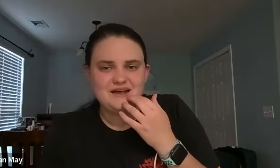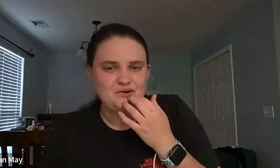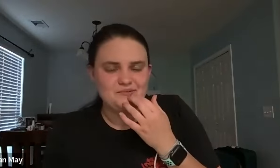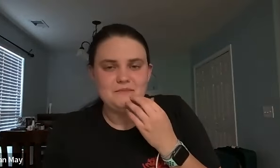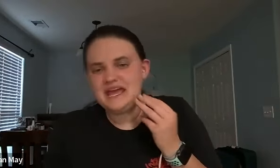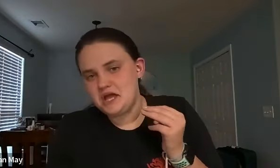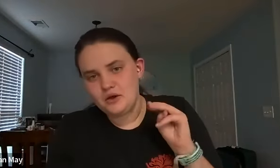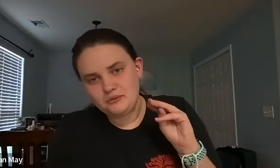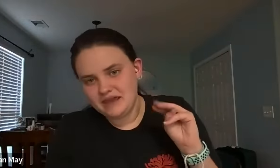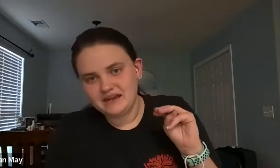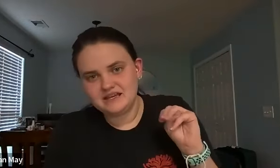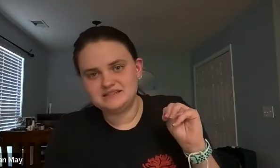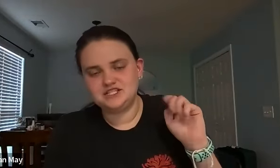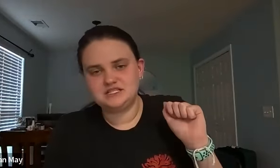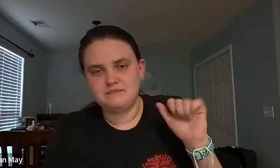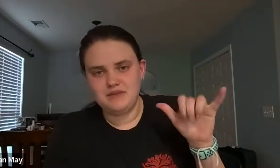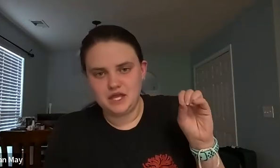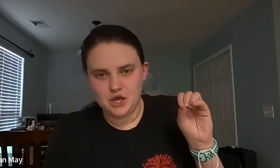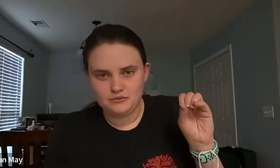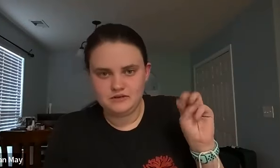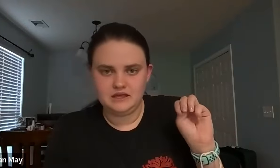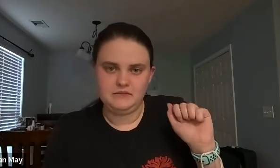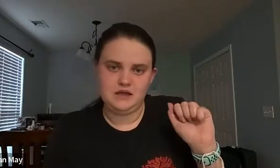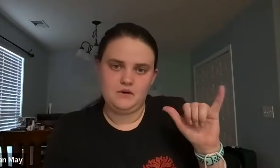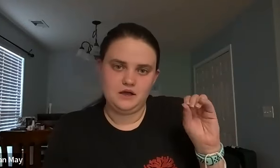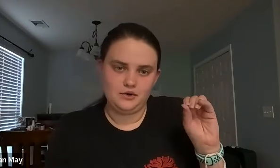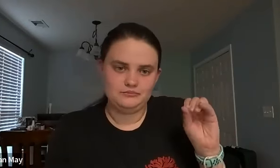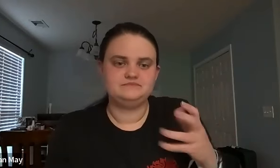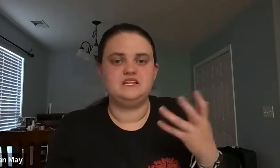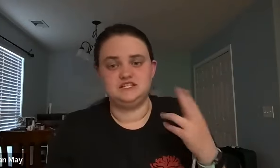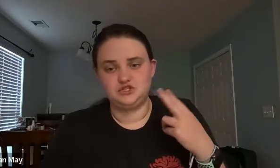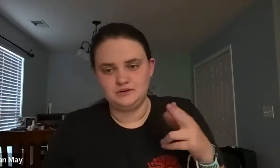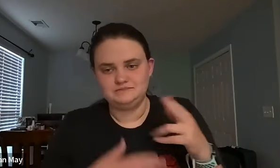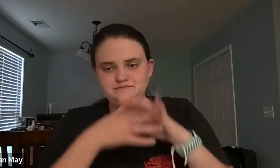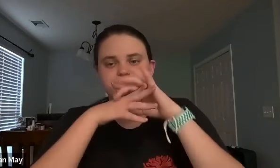no, mayonnaise is just mayo, M-A-Y-O, because it's short.